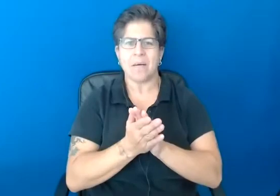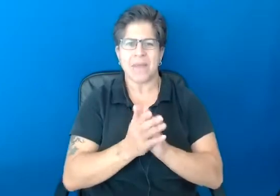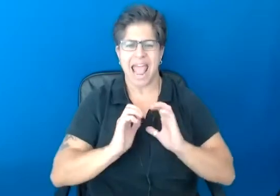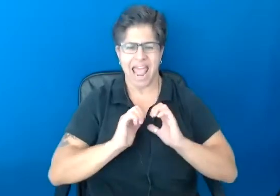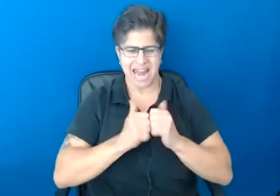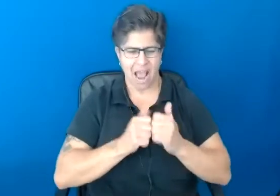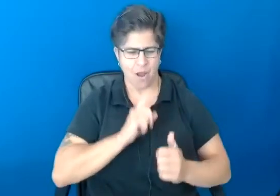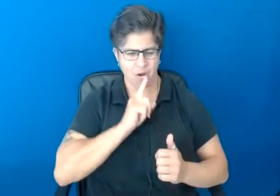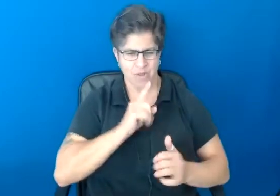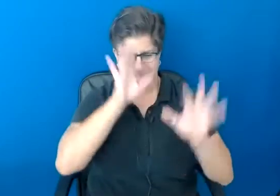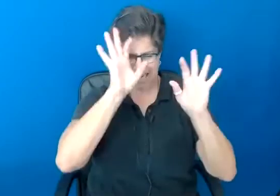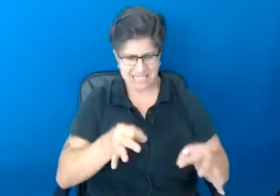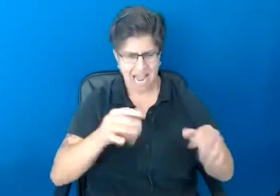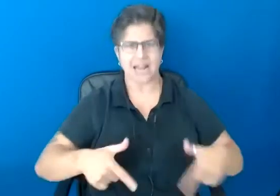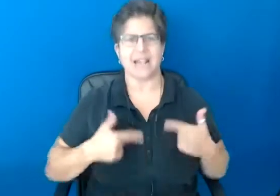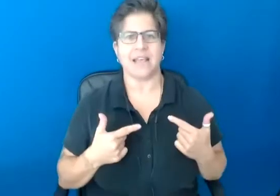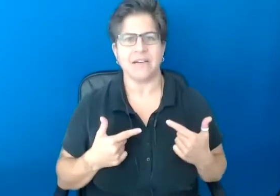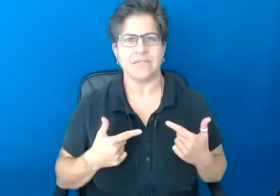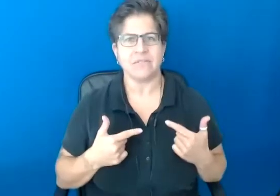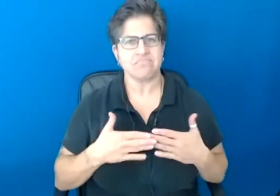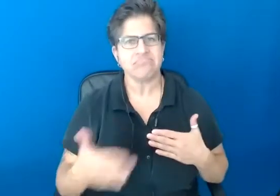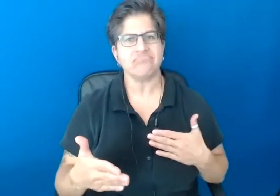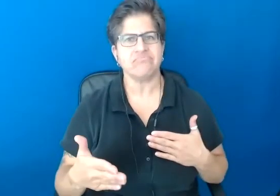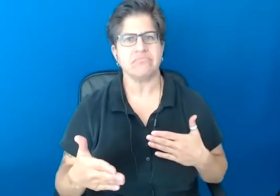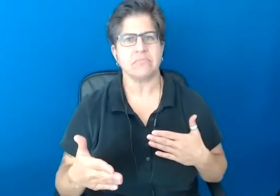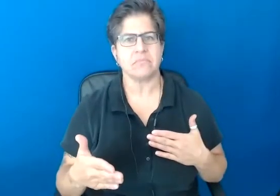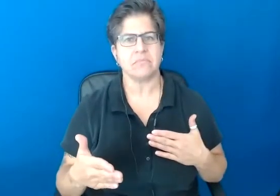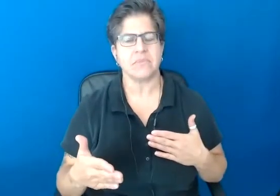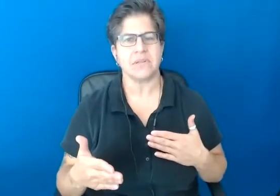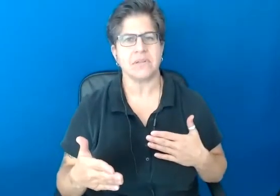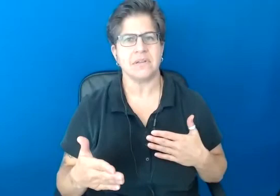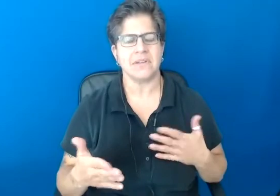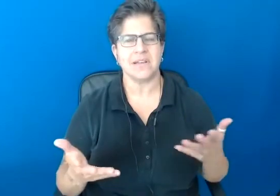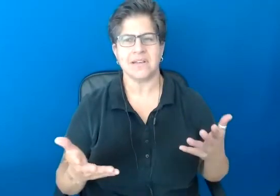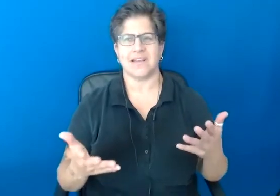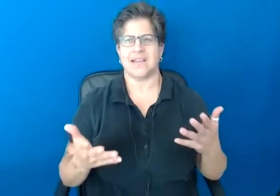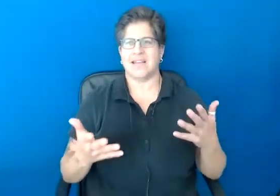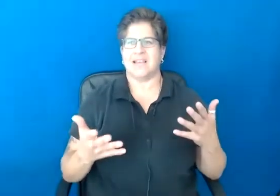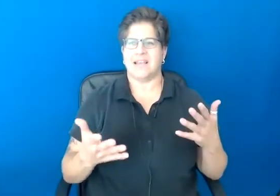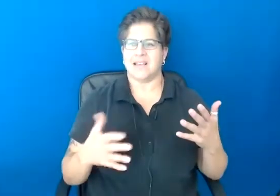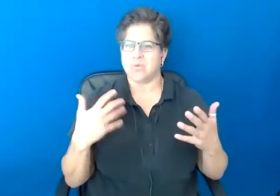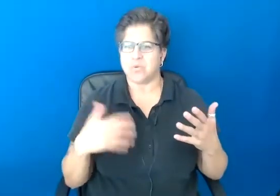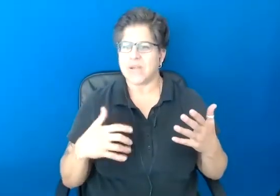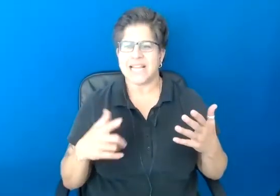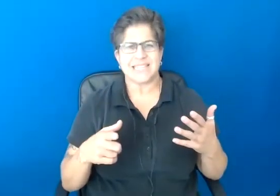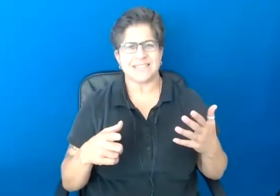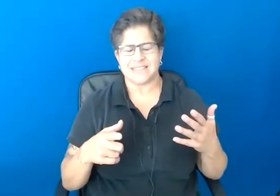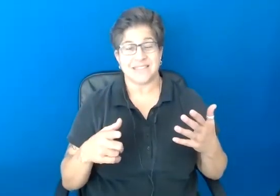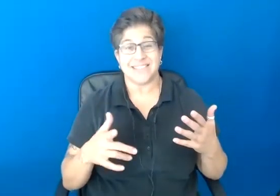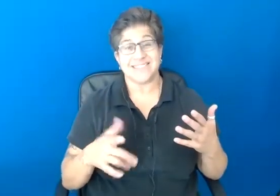been, it's been life-changing, I have to say that. And the other piece is this, and I've said it before, our raison